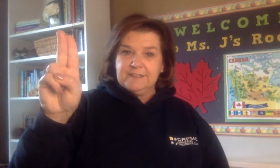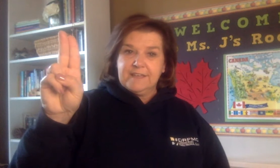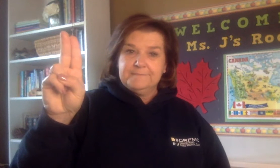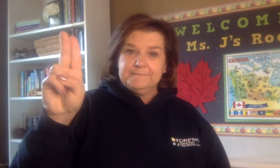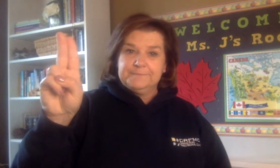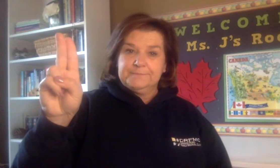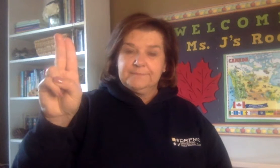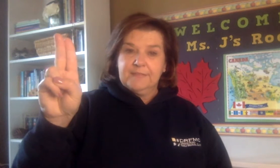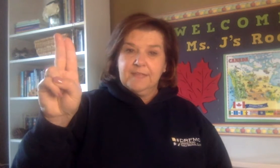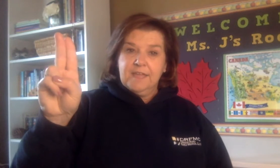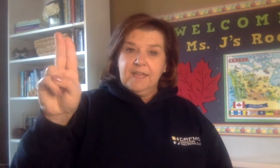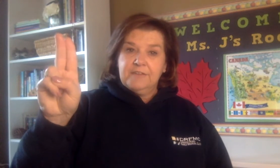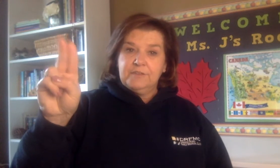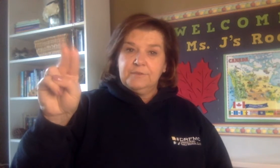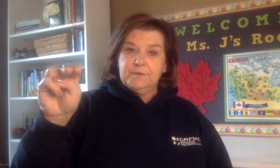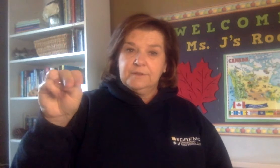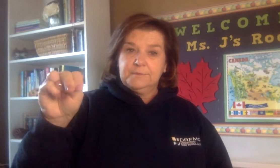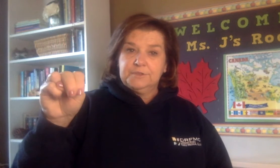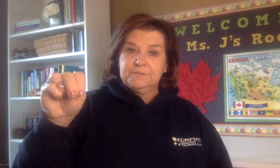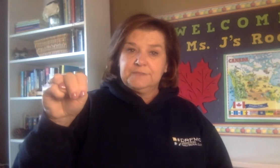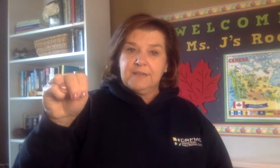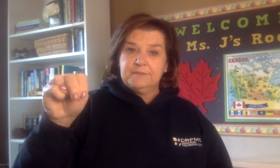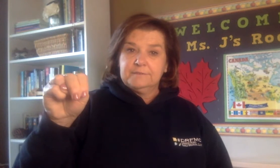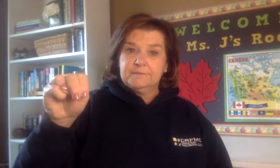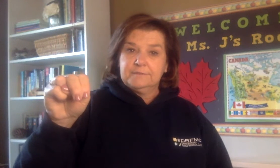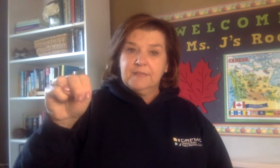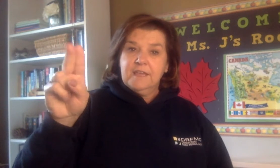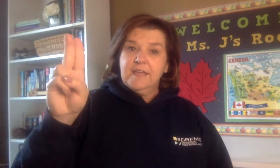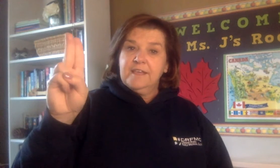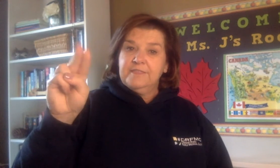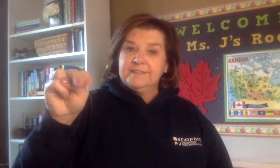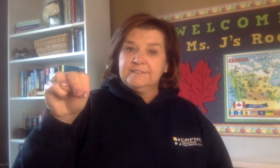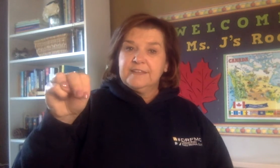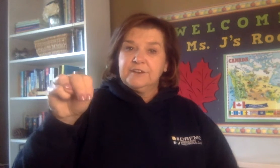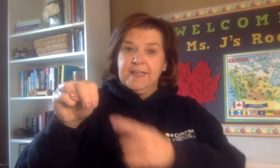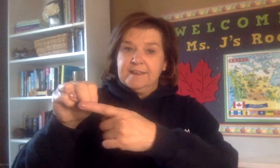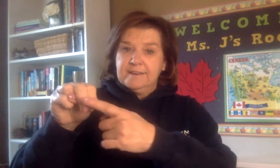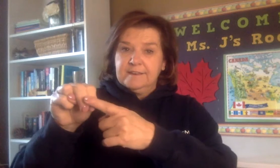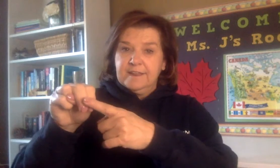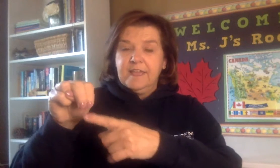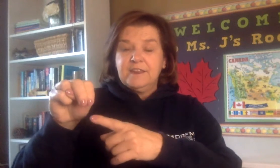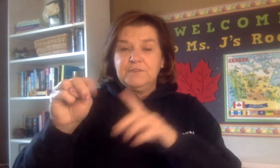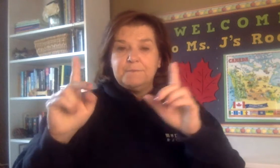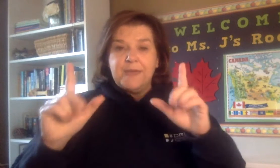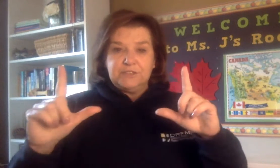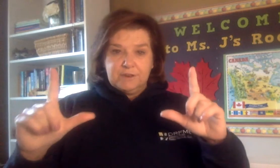that, and then you push them down. And that's the letter N. And if you imagine on a